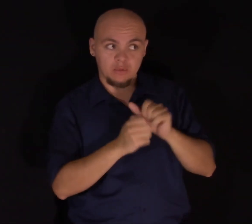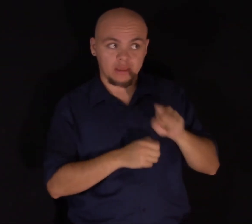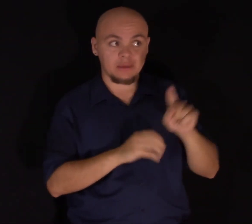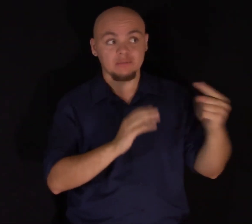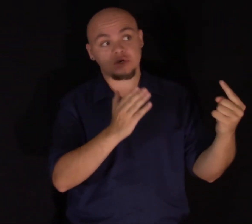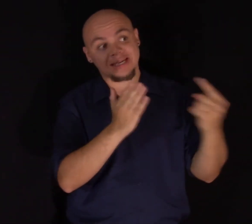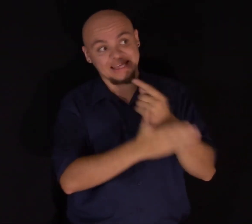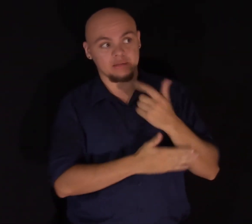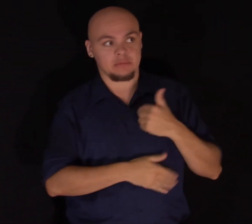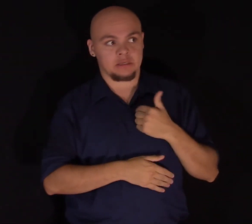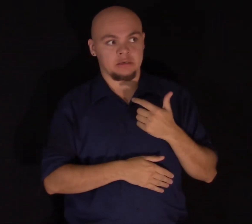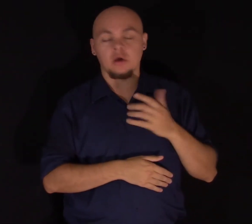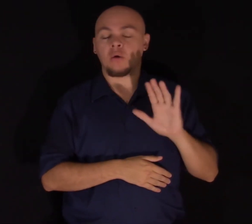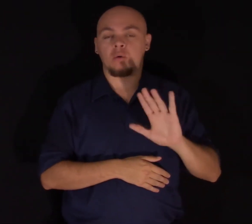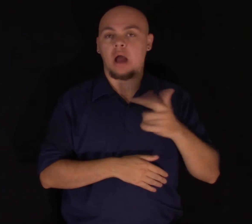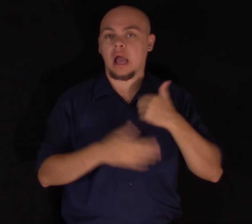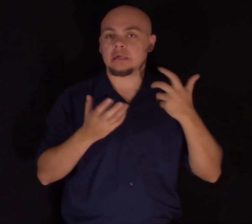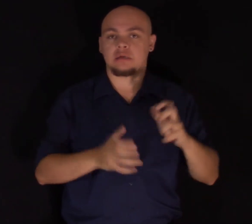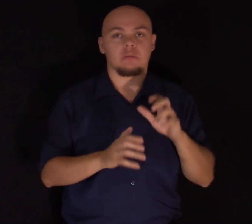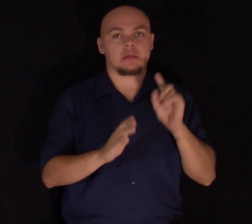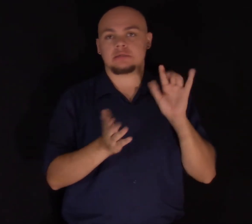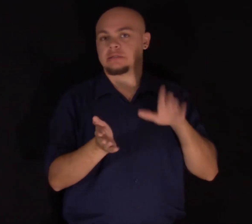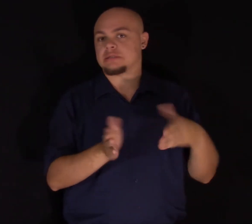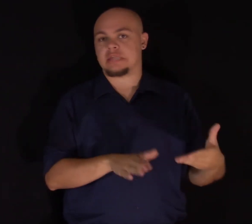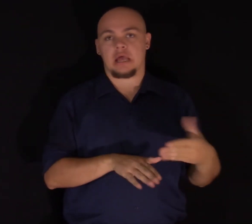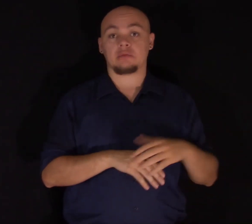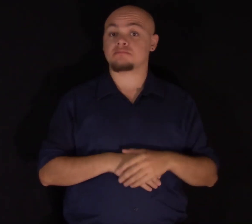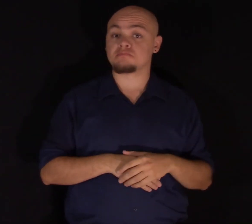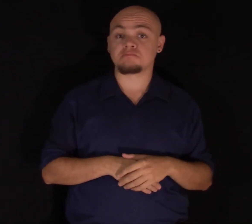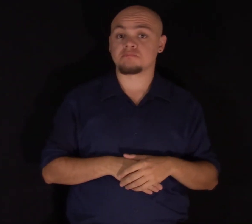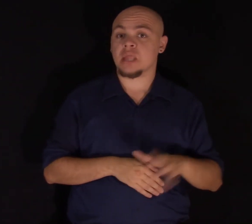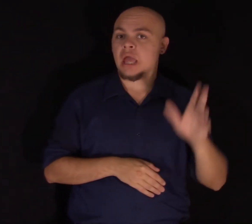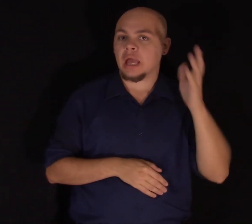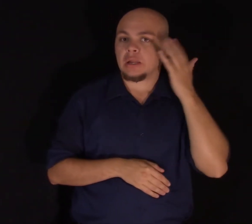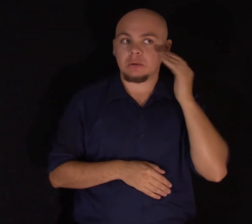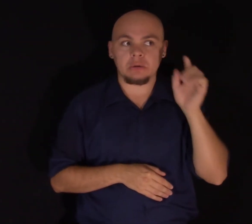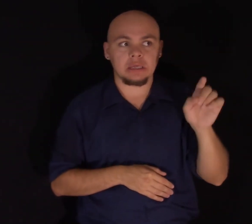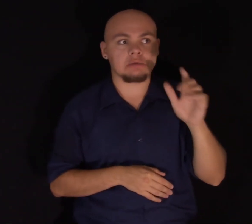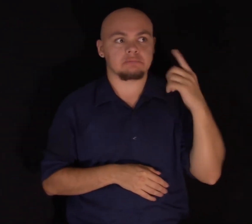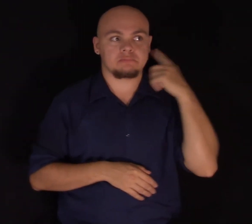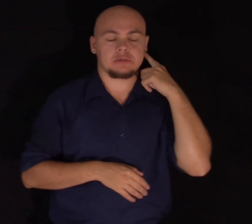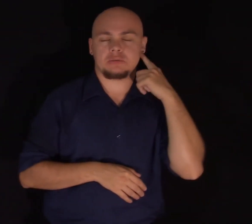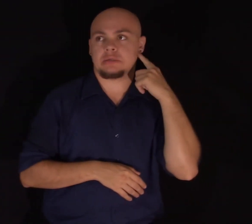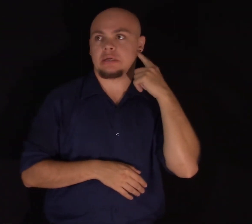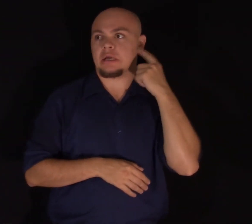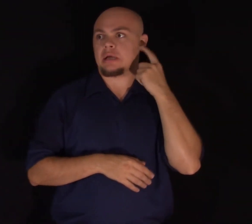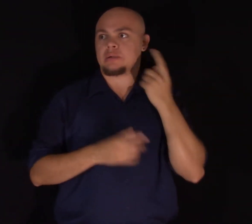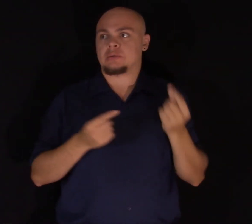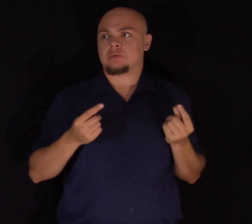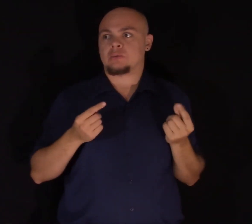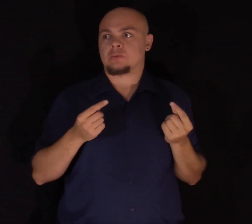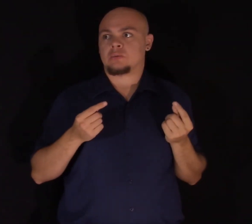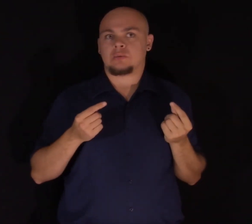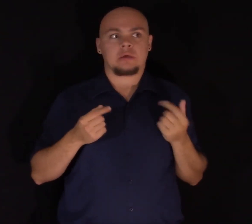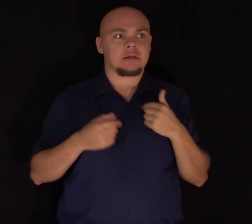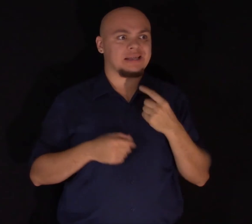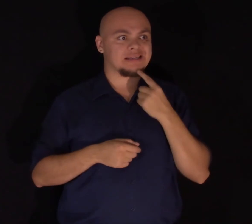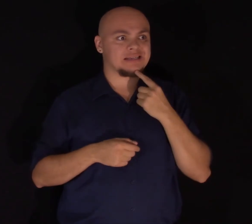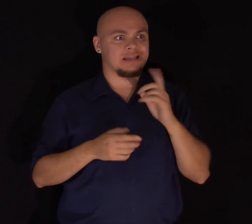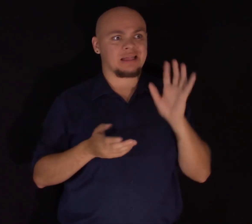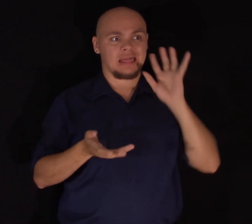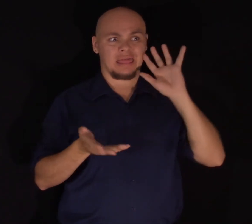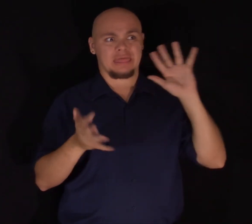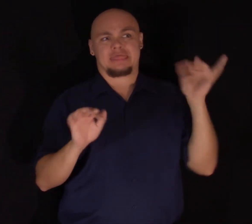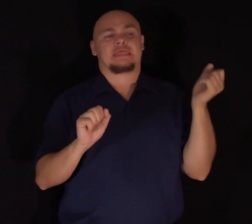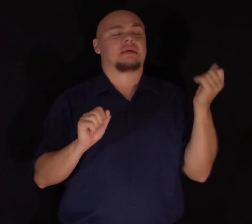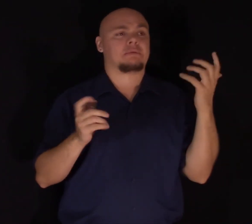you. I did not want to die that day. But I knew that he made the noise, and I'm trying to think, what did I just do? What did I just say to cause him to make some